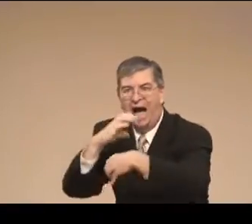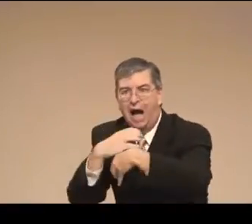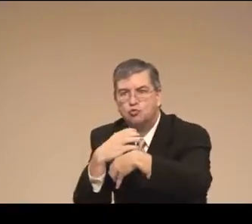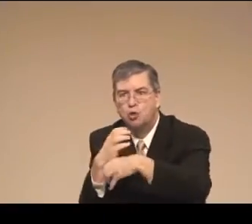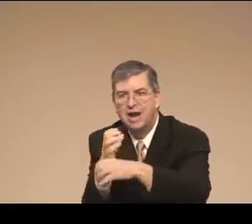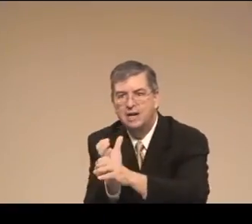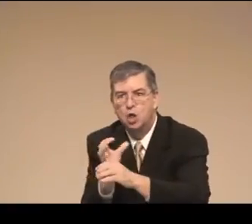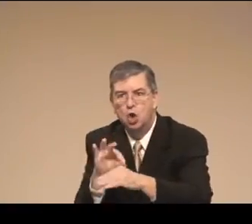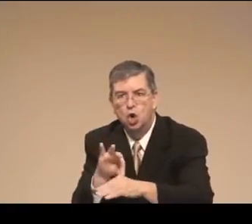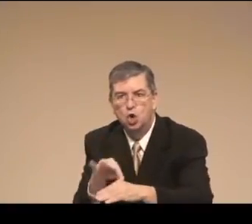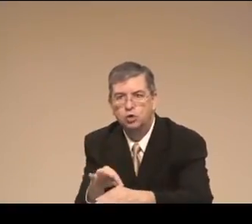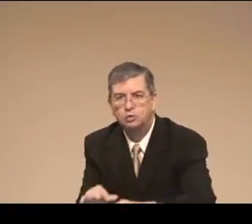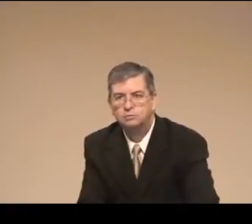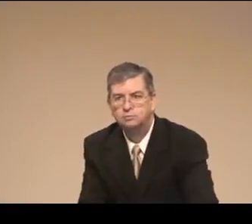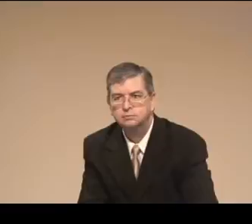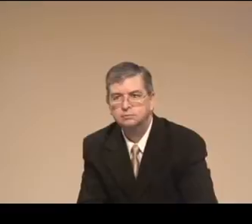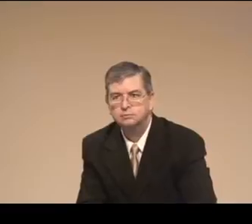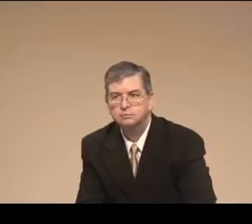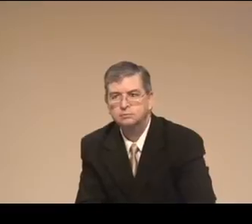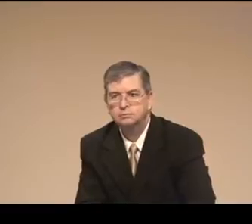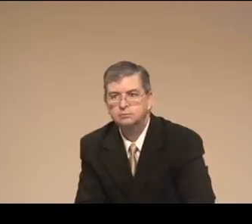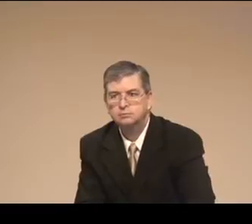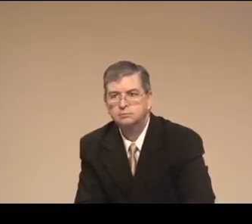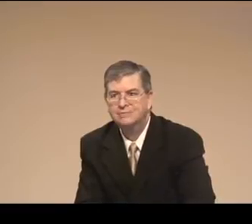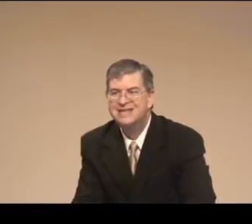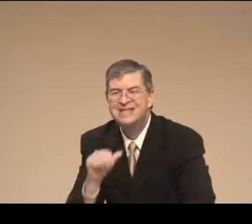I believe God created the earth.